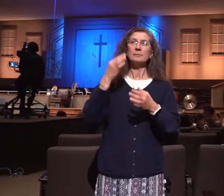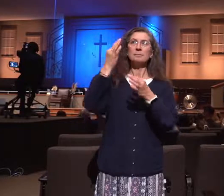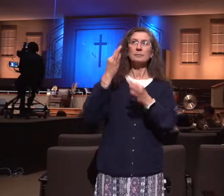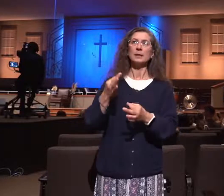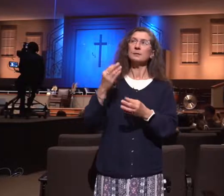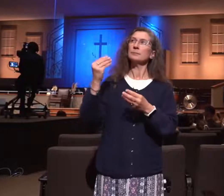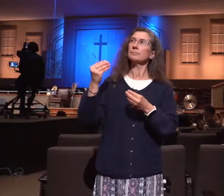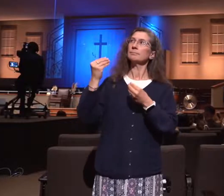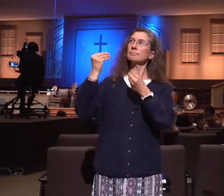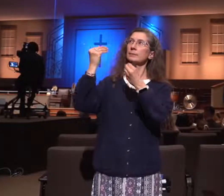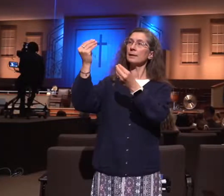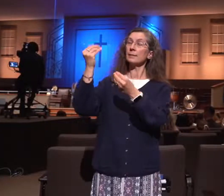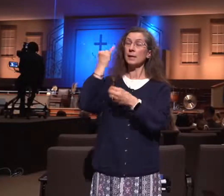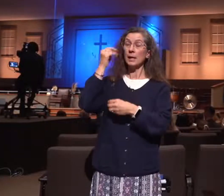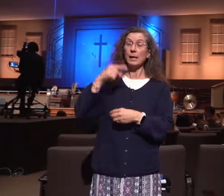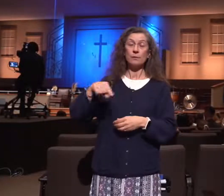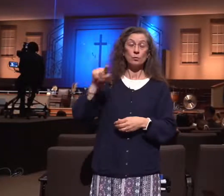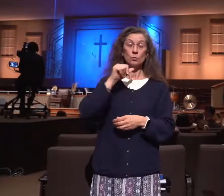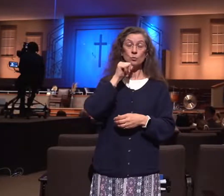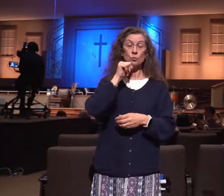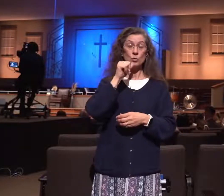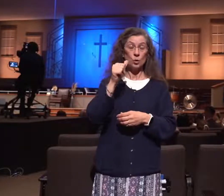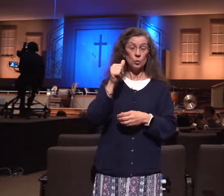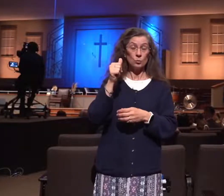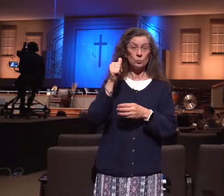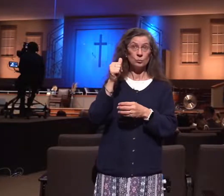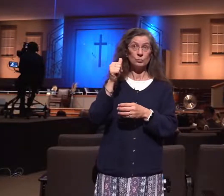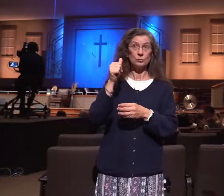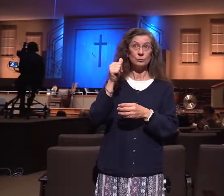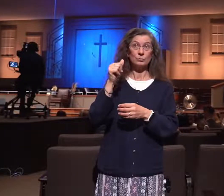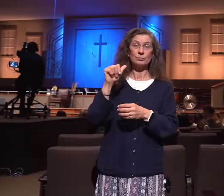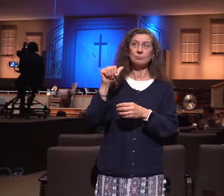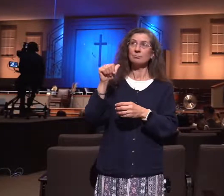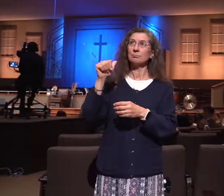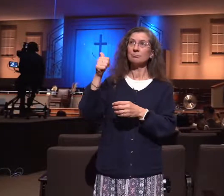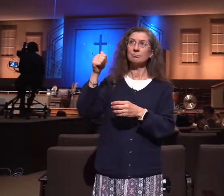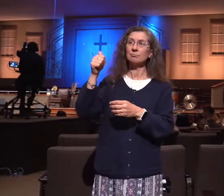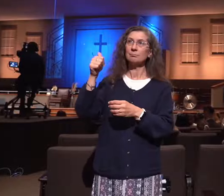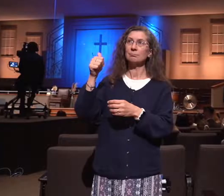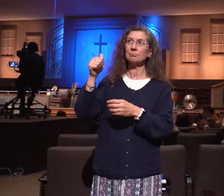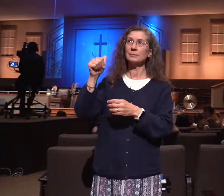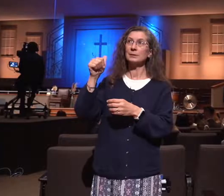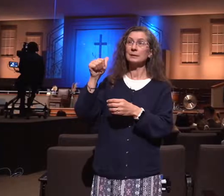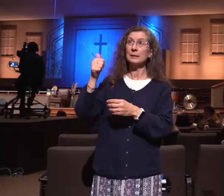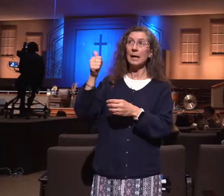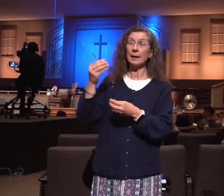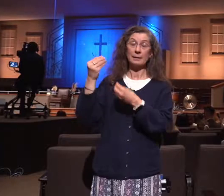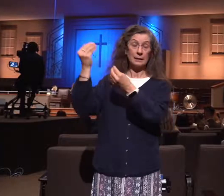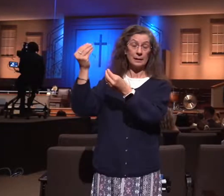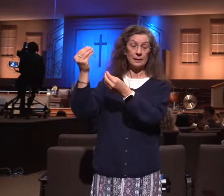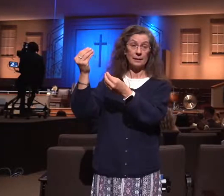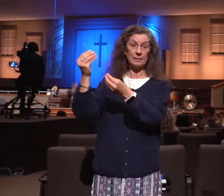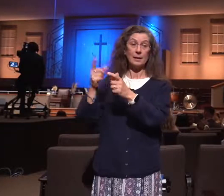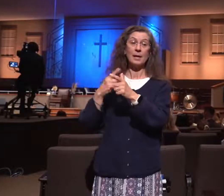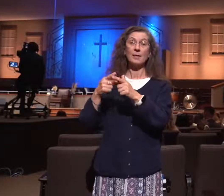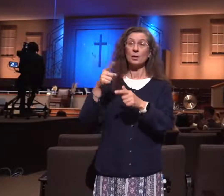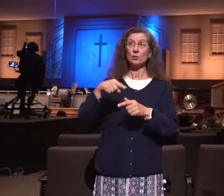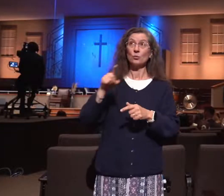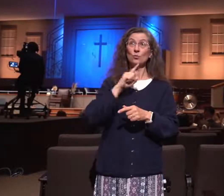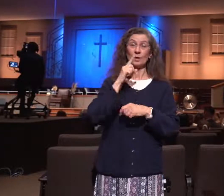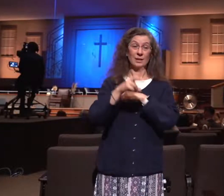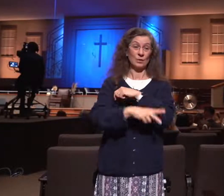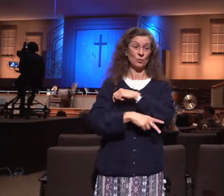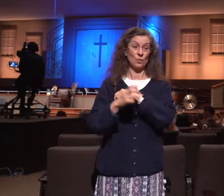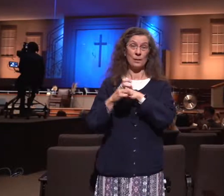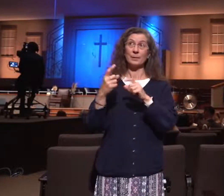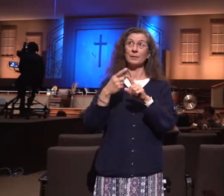tither, and I remember Brother Jones said, if you don't tithe, you're robbing God. And I thought, I wouldn't